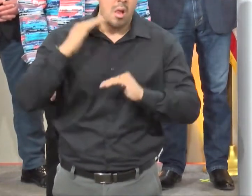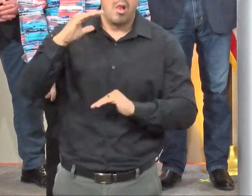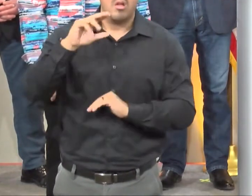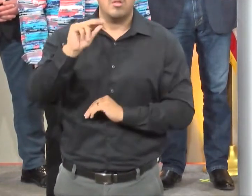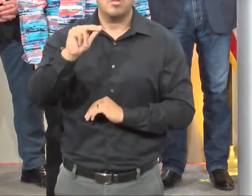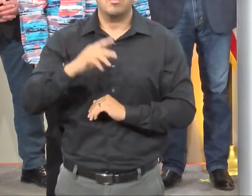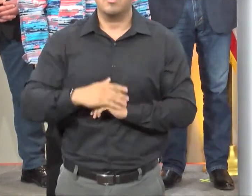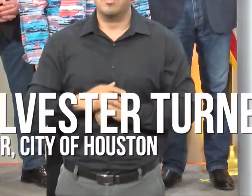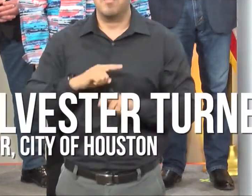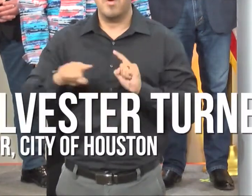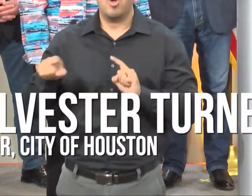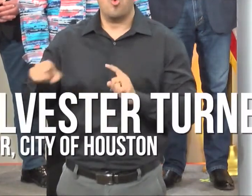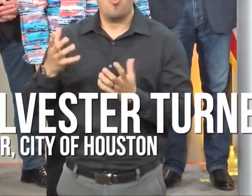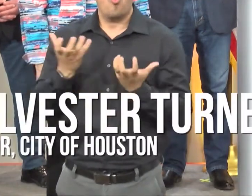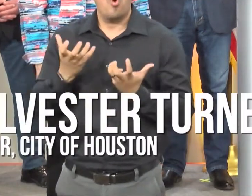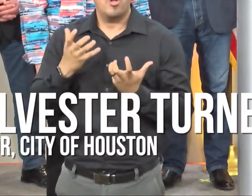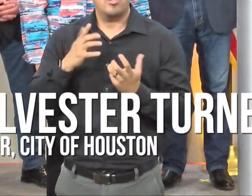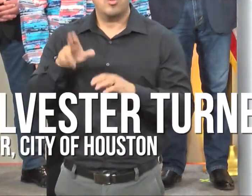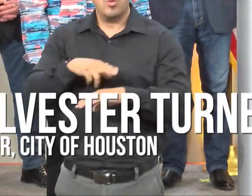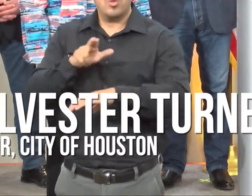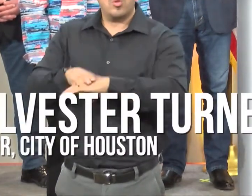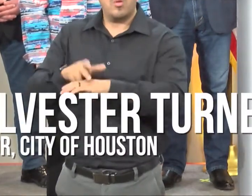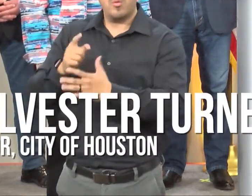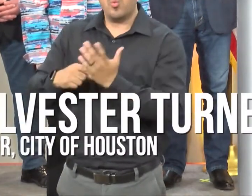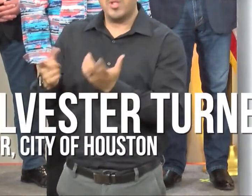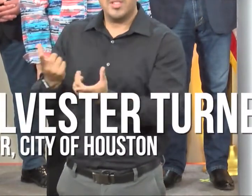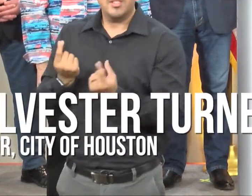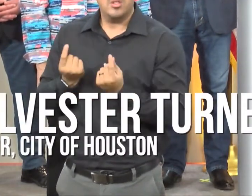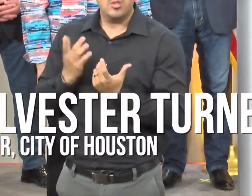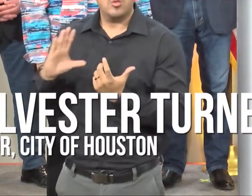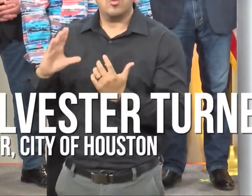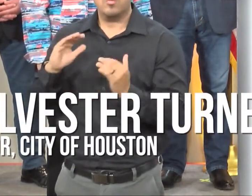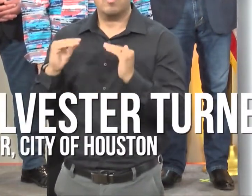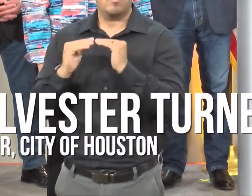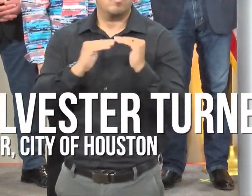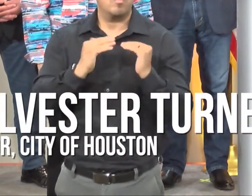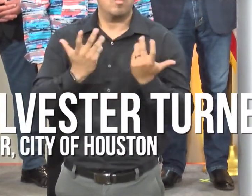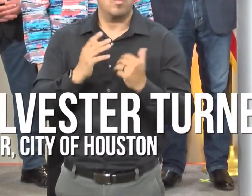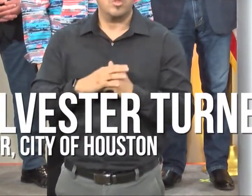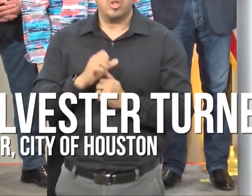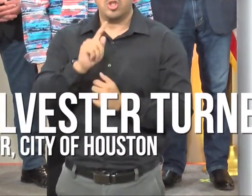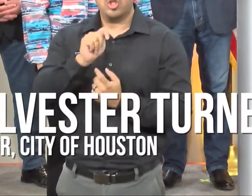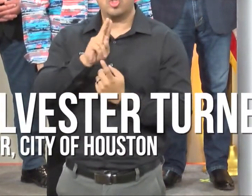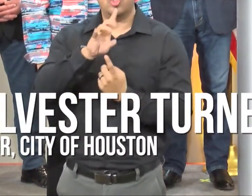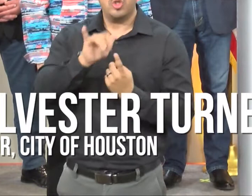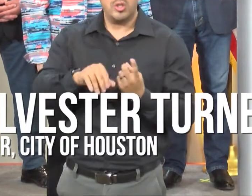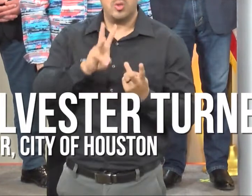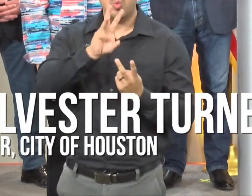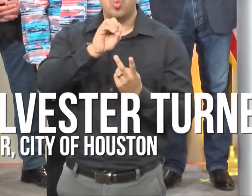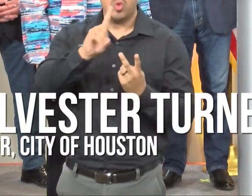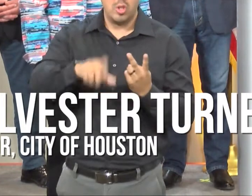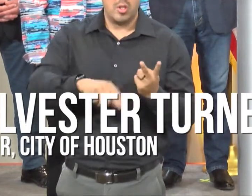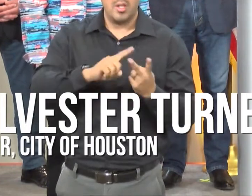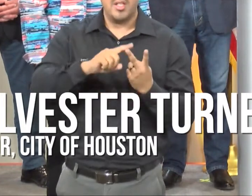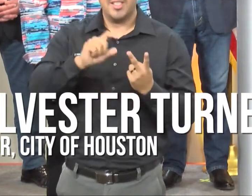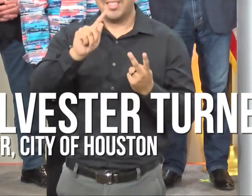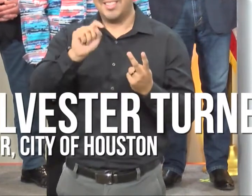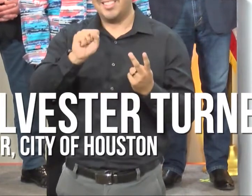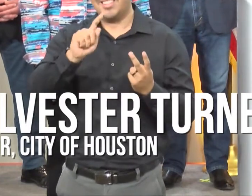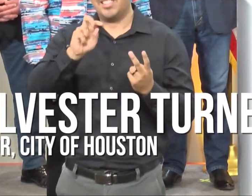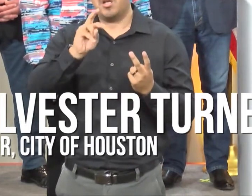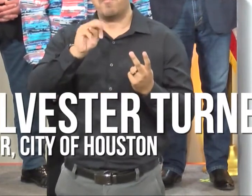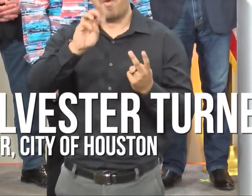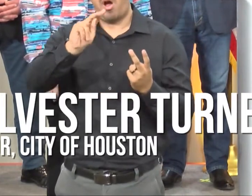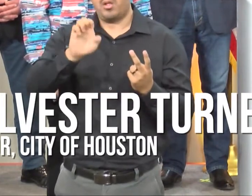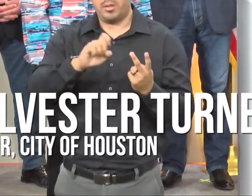simply want what the original residents of Pleasantville, STUDEWOOD, Sagemont want: fair treatment